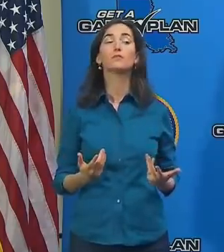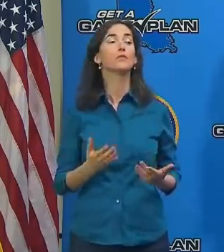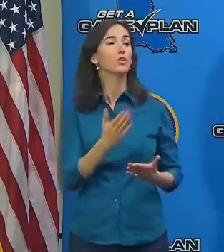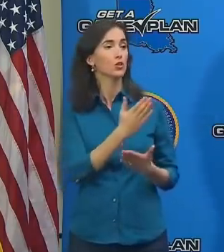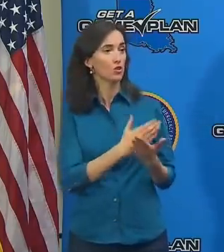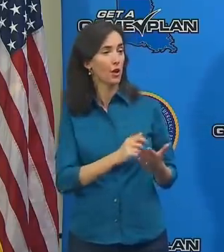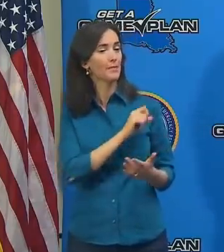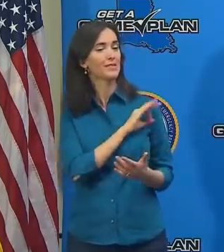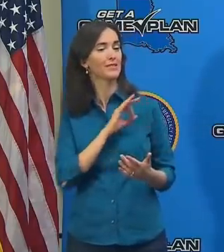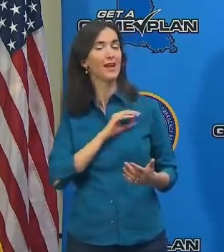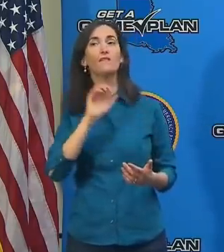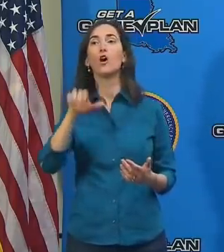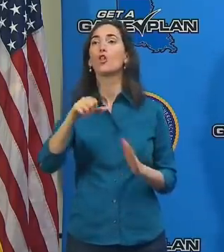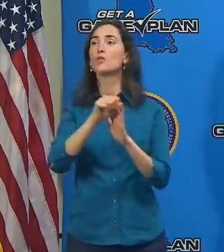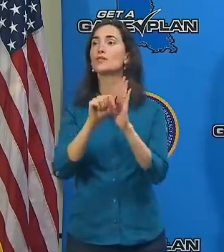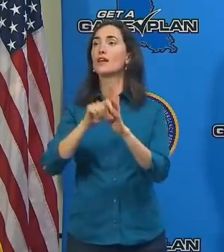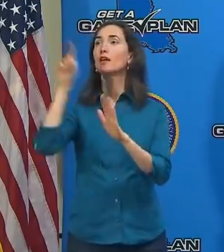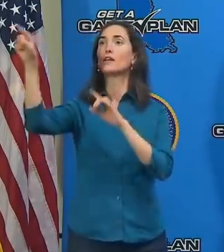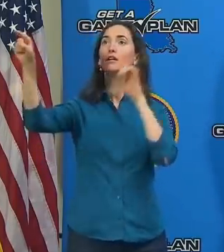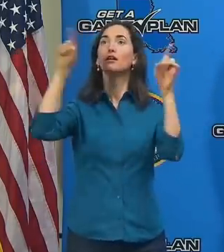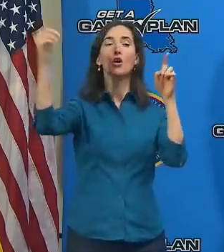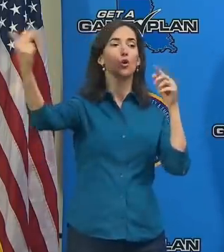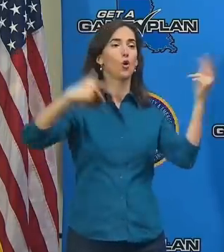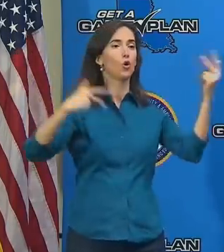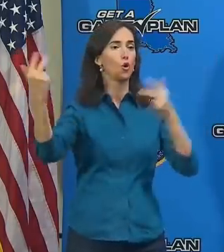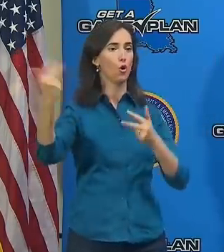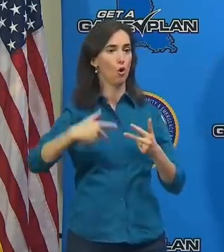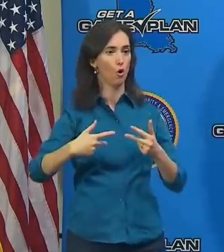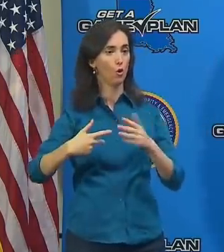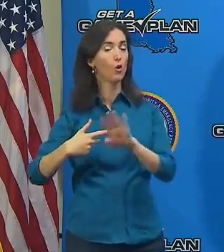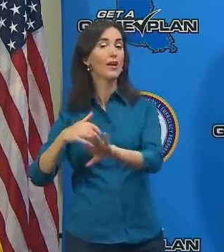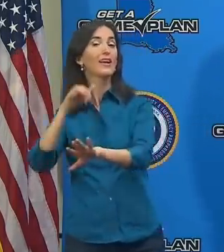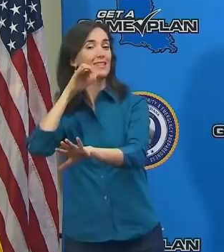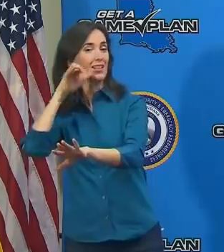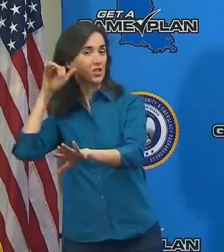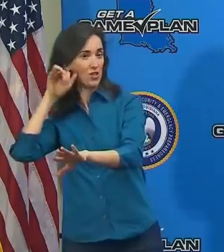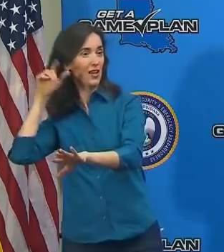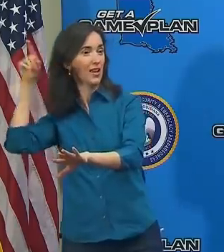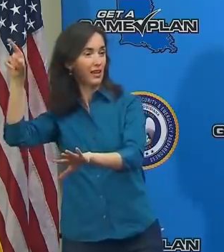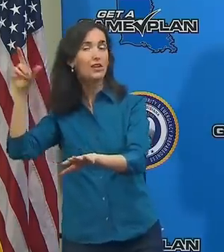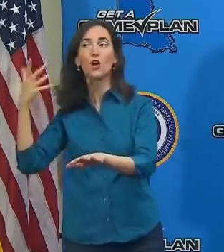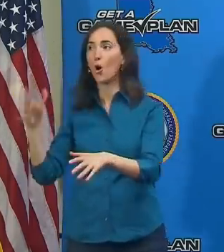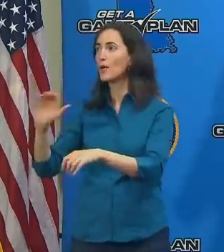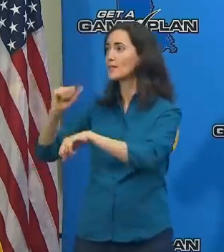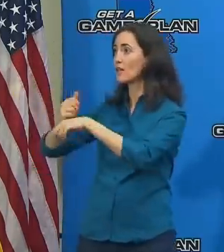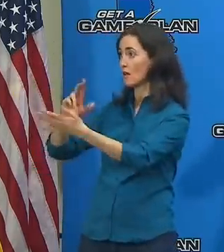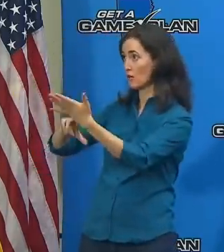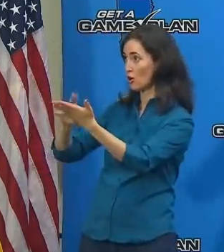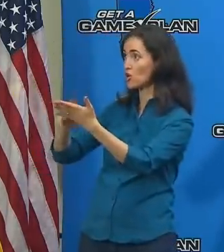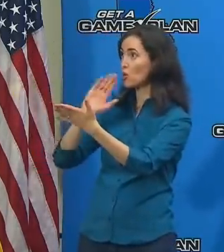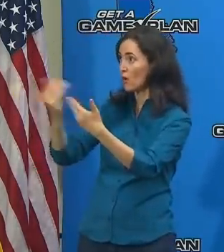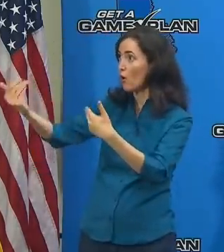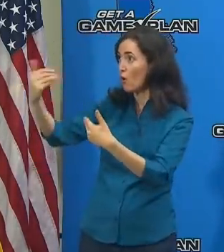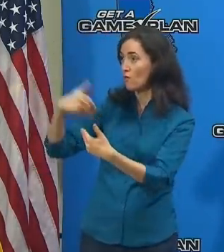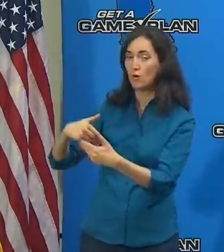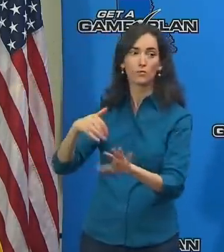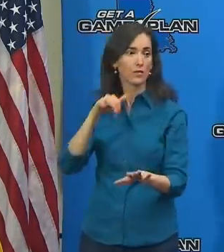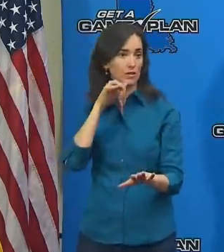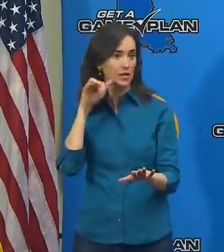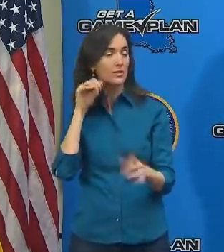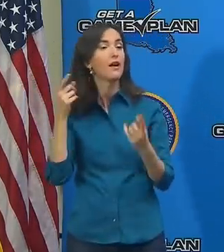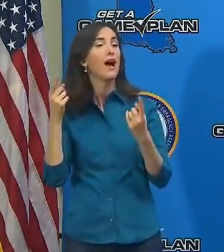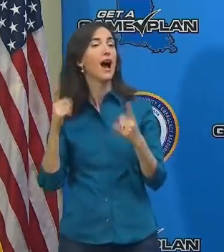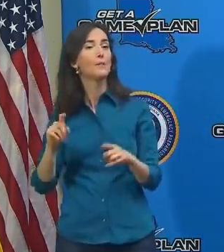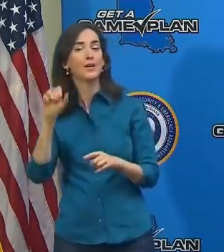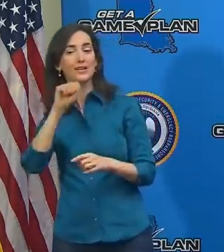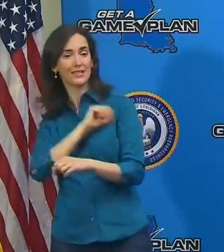staff, coming in from out of state yesterday pursuant to contracts that we have executed. And the staff wasn't able